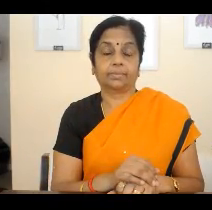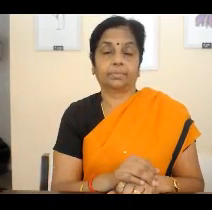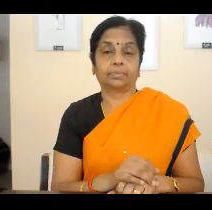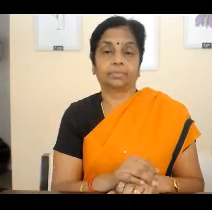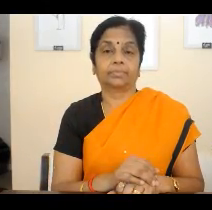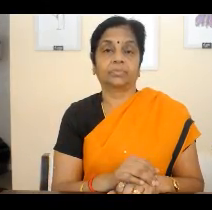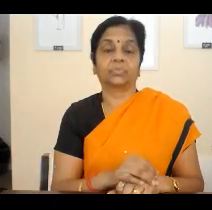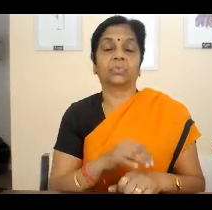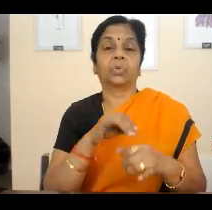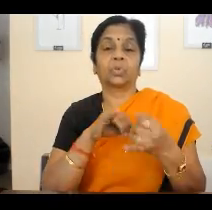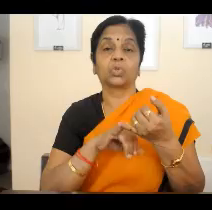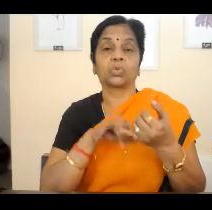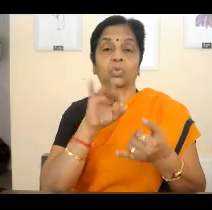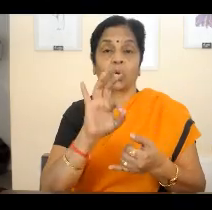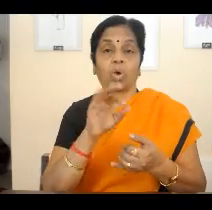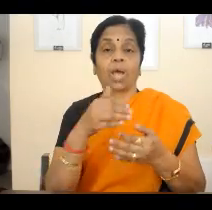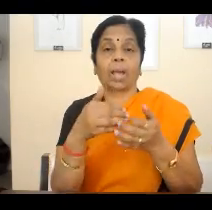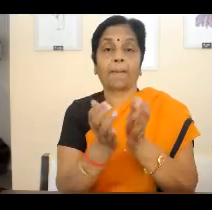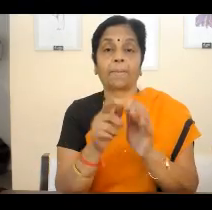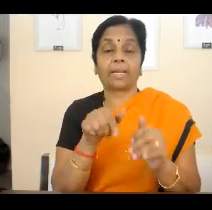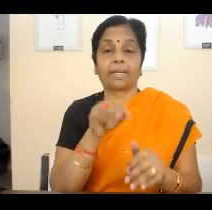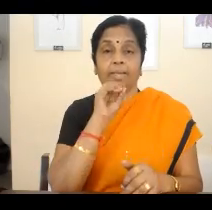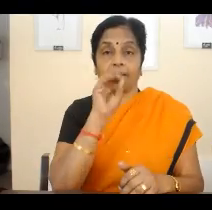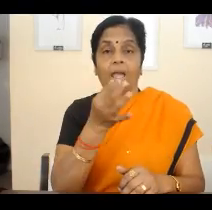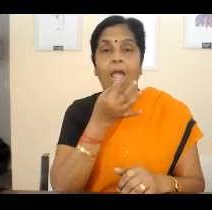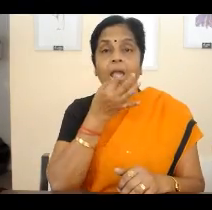and so the committee asked the ministry